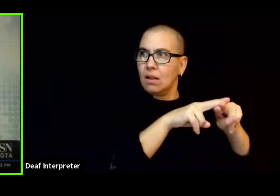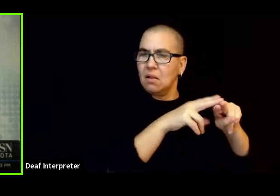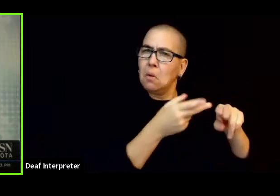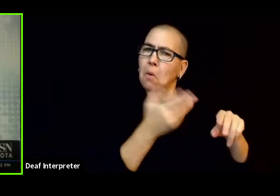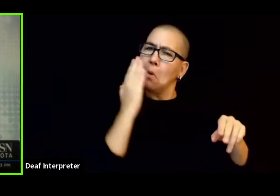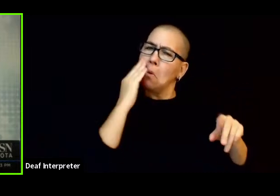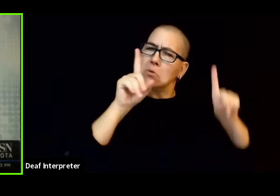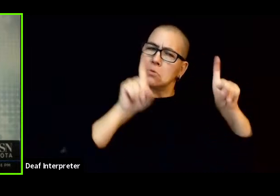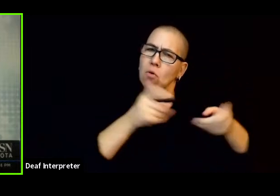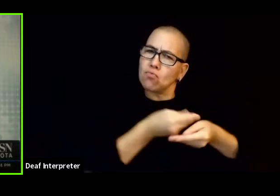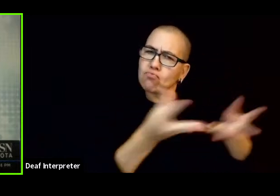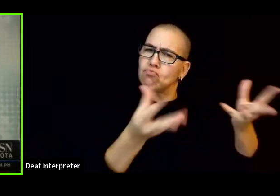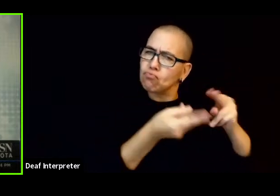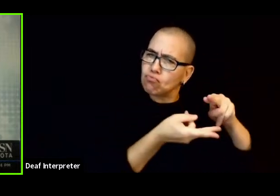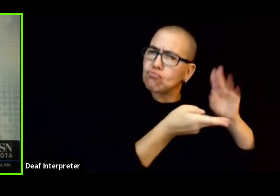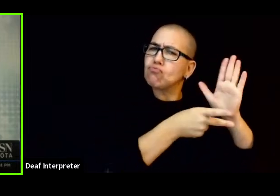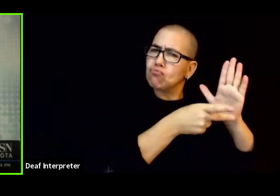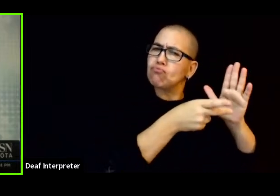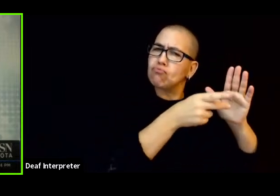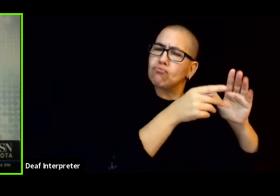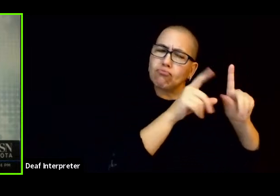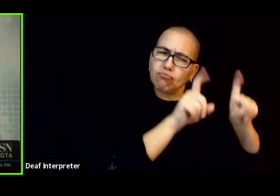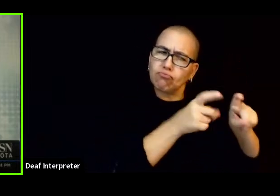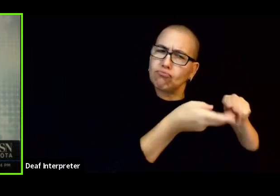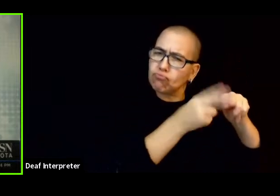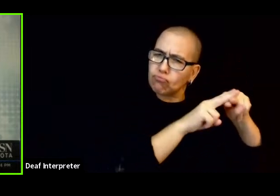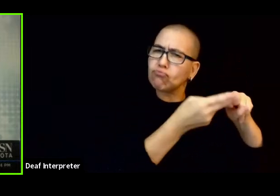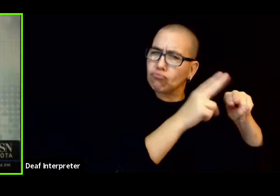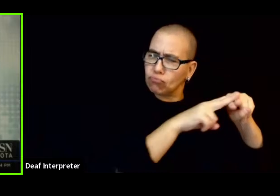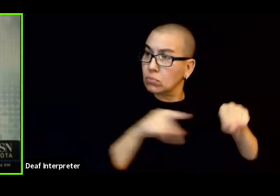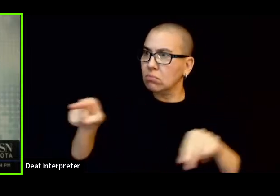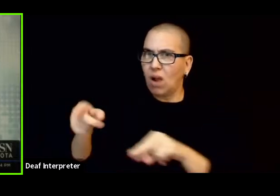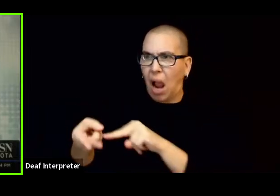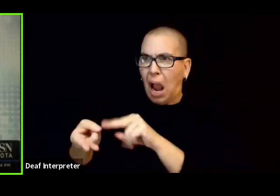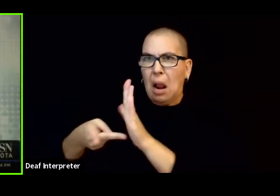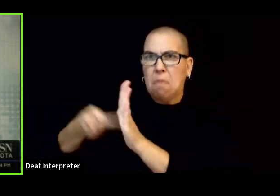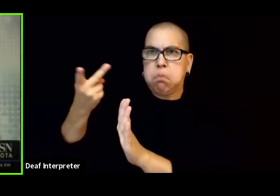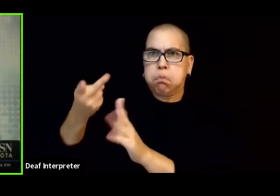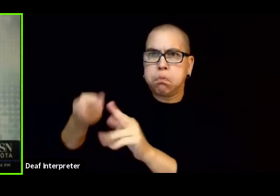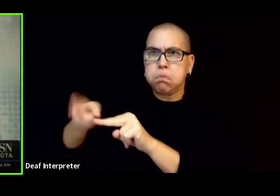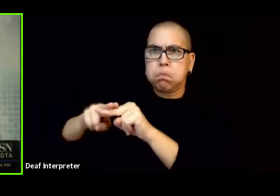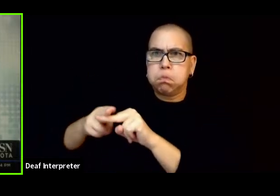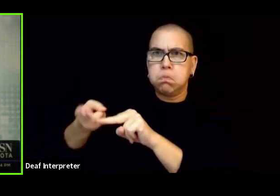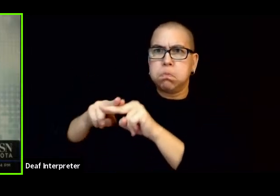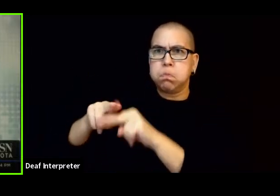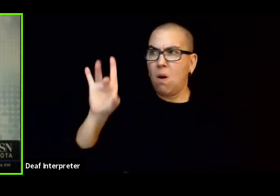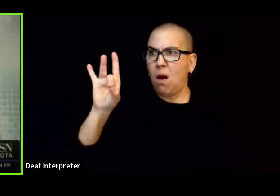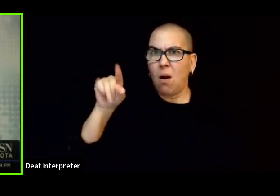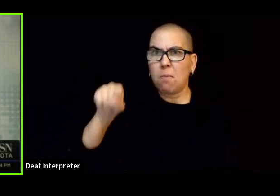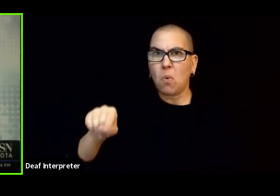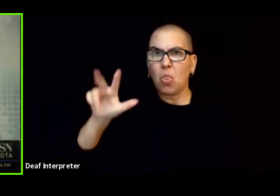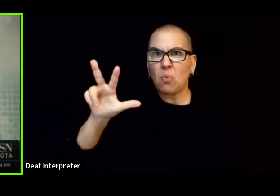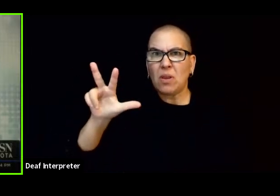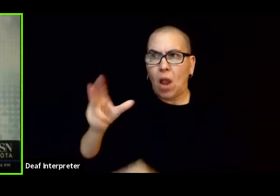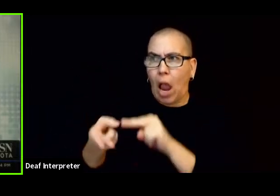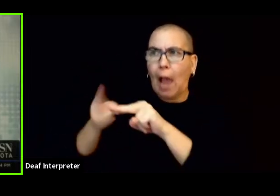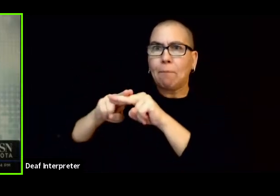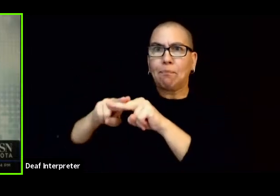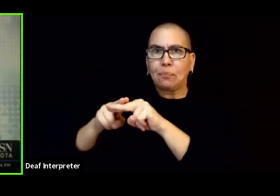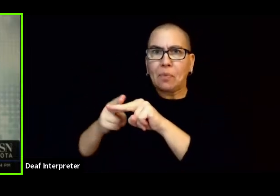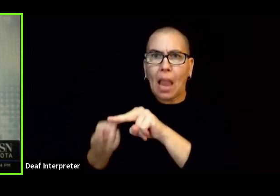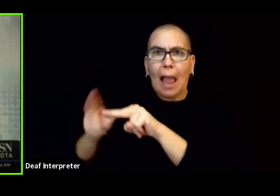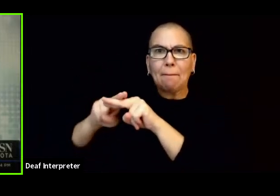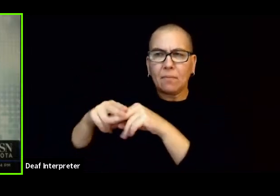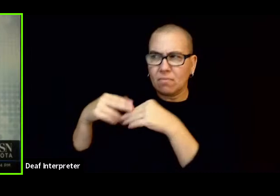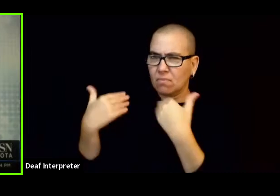had 8.3% more tests processed in the past week, up from 7.4% the